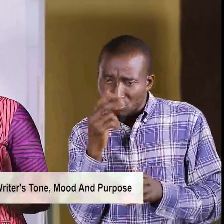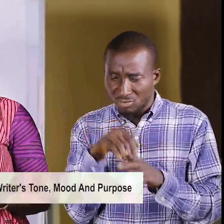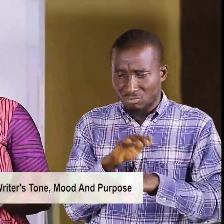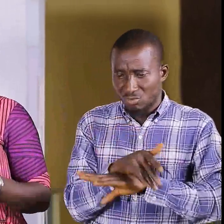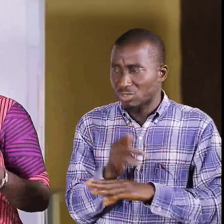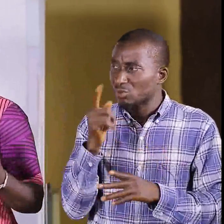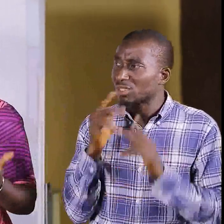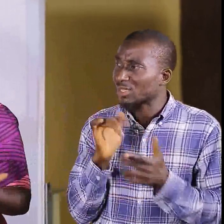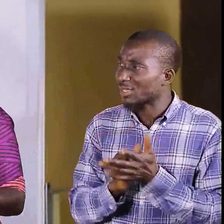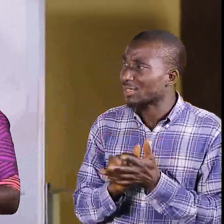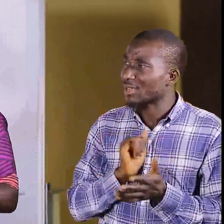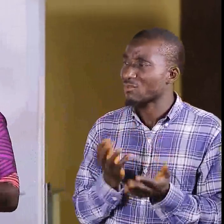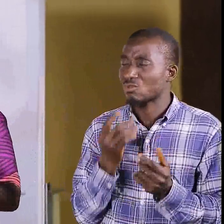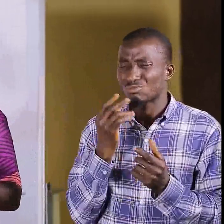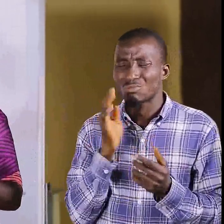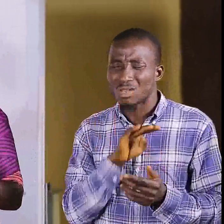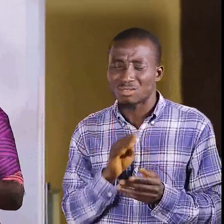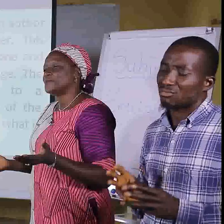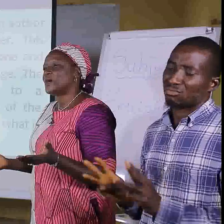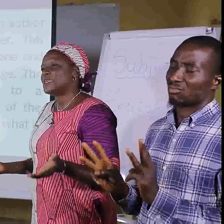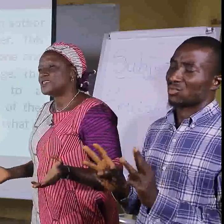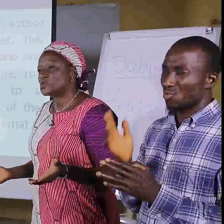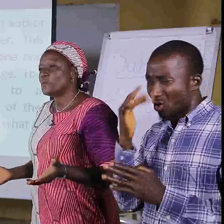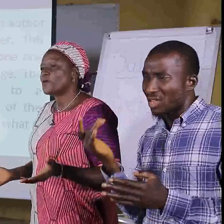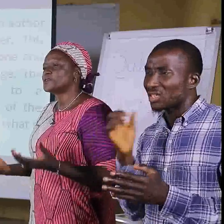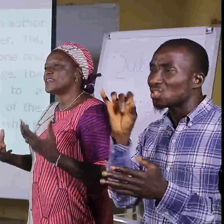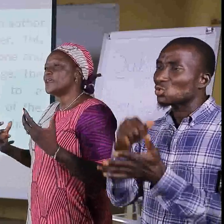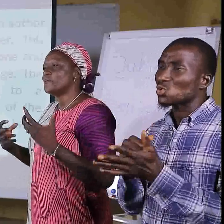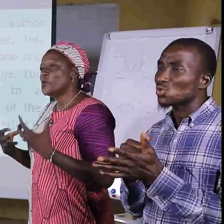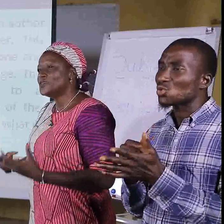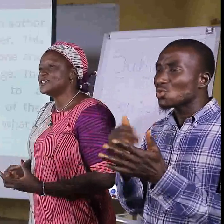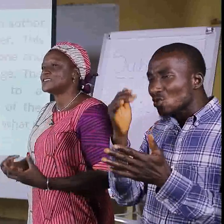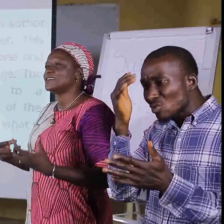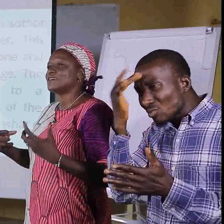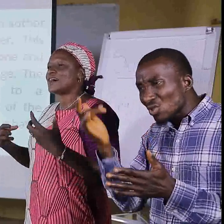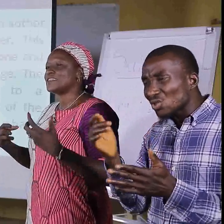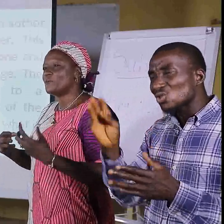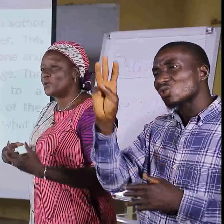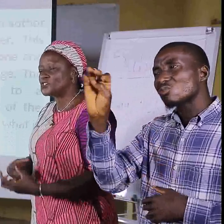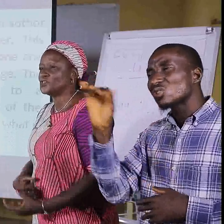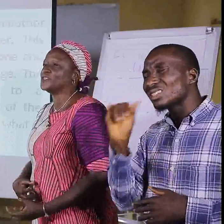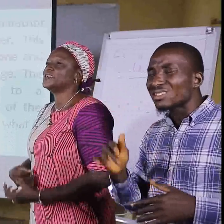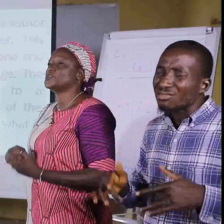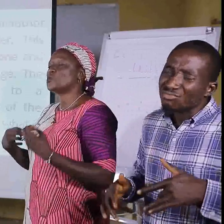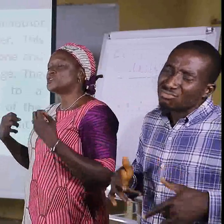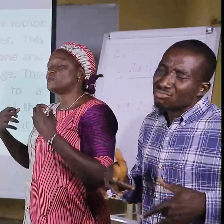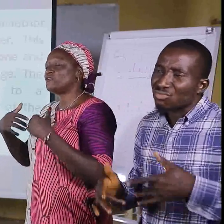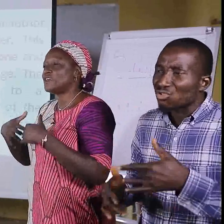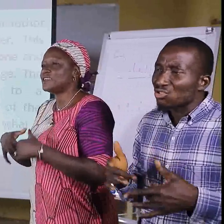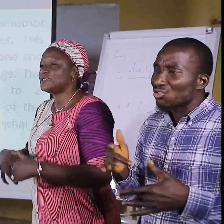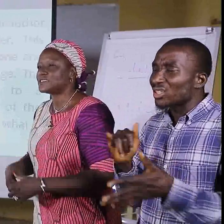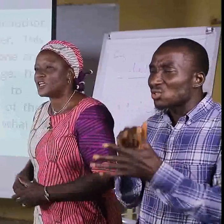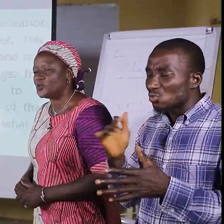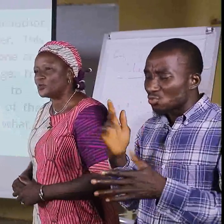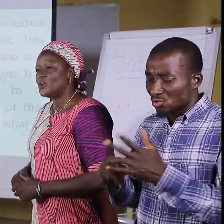I've woken up in a very bad mood. Why is it so? Because mood is an emotion. It is what you